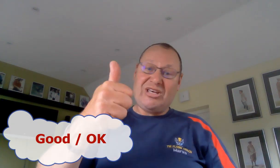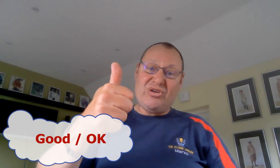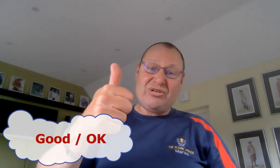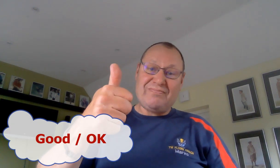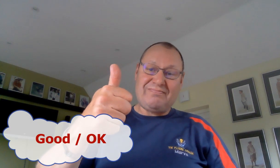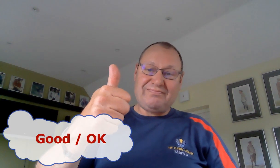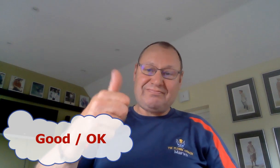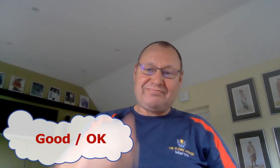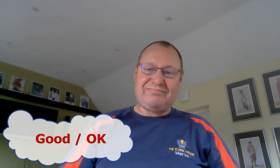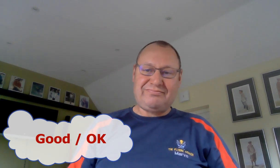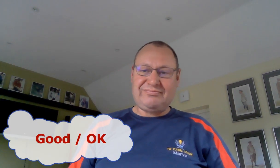Good.